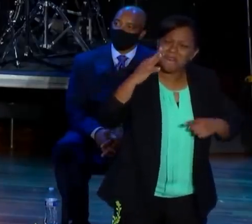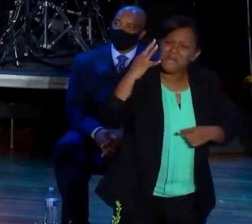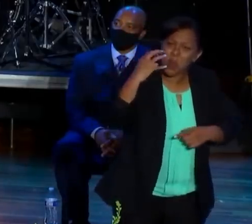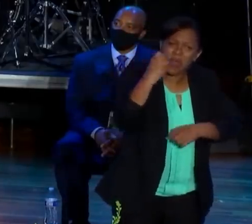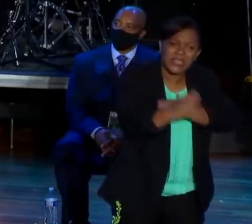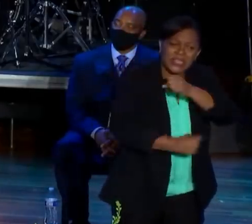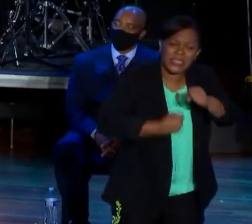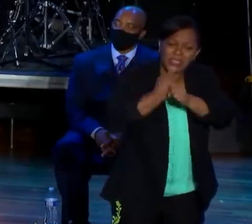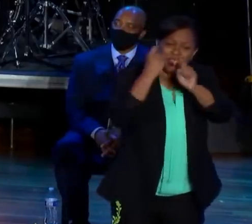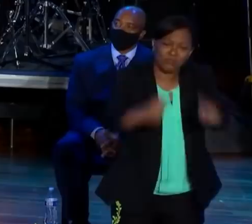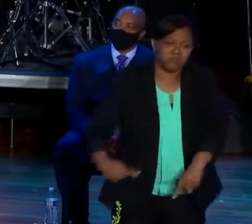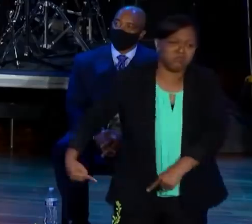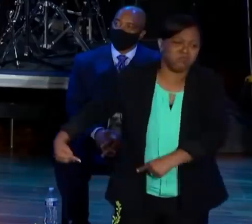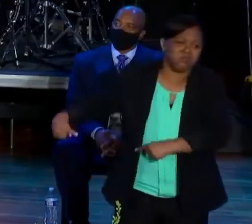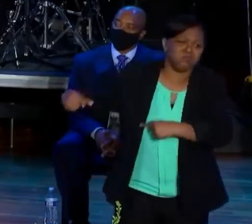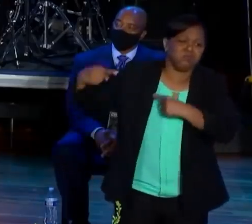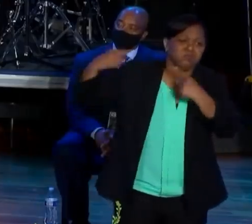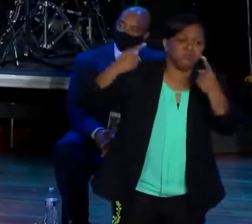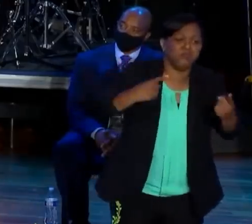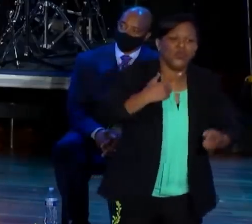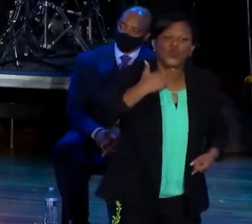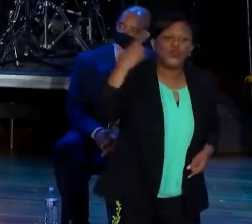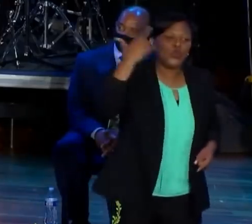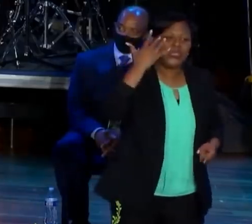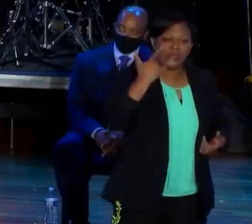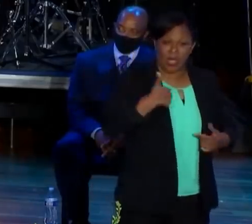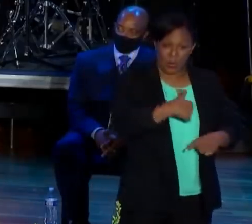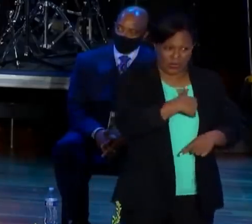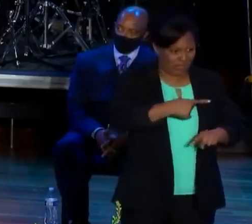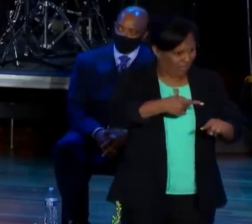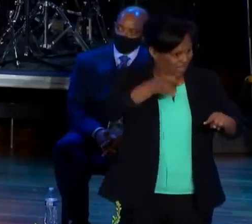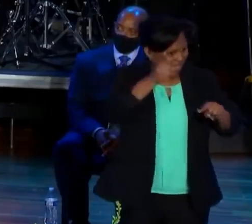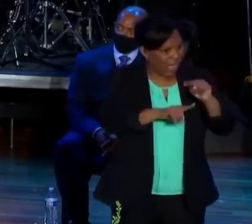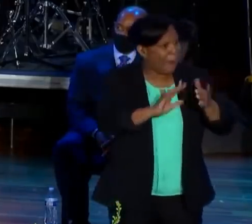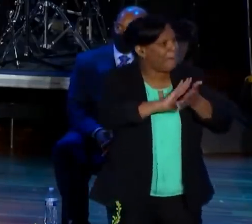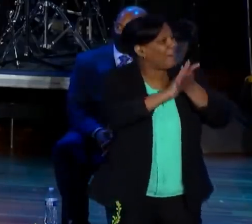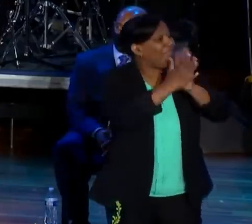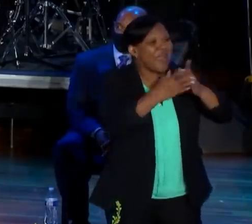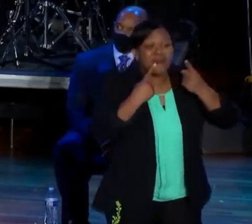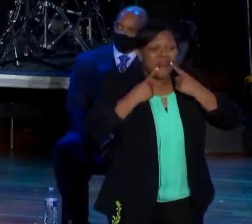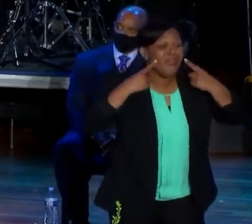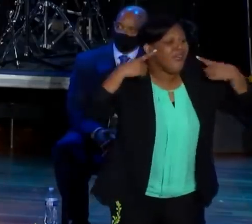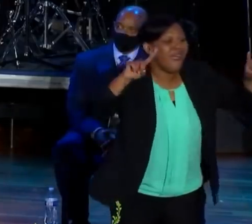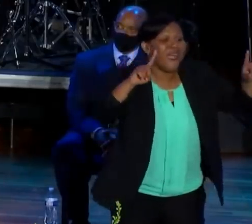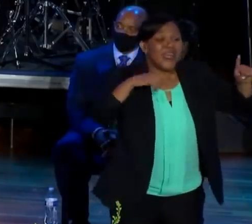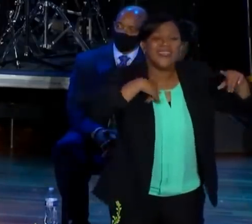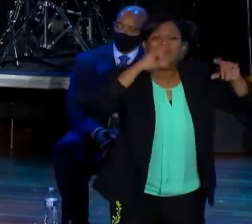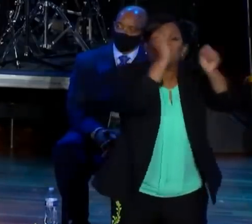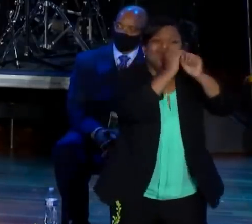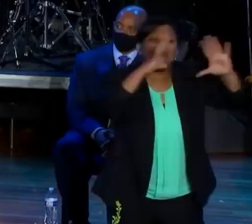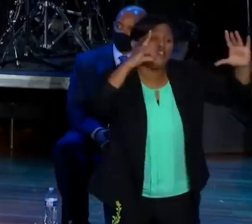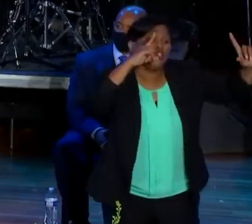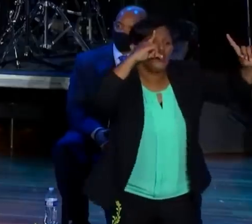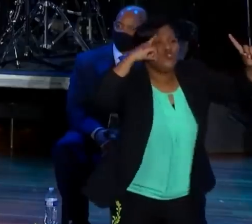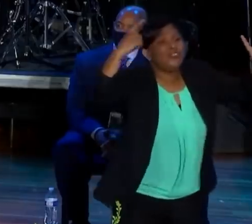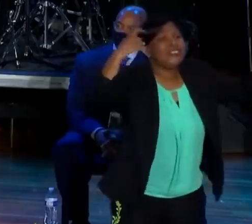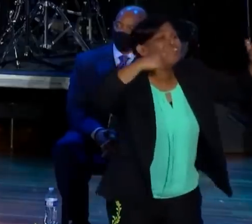never be who we wanted and dreamed of being is you kept your knee on our neck.